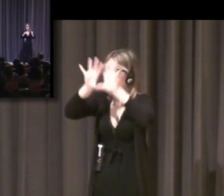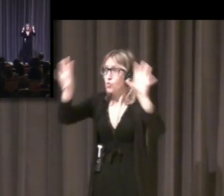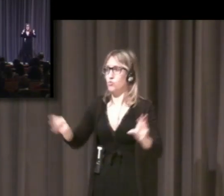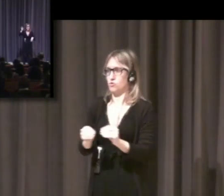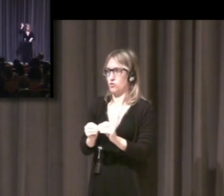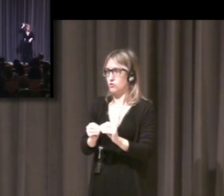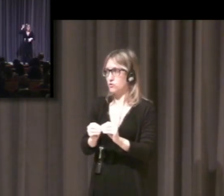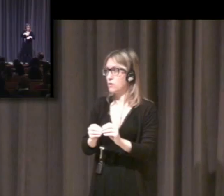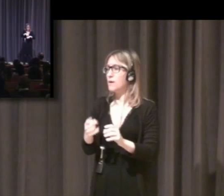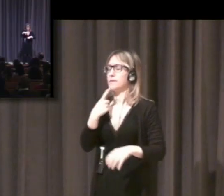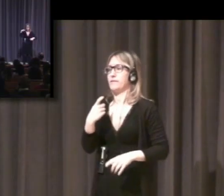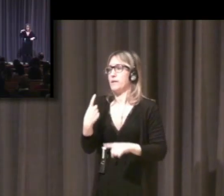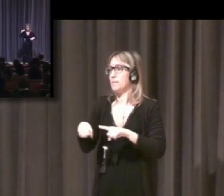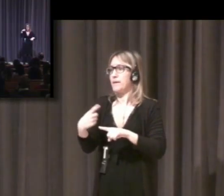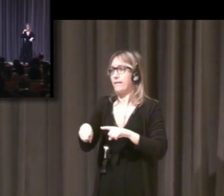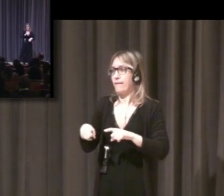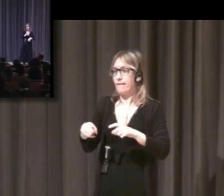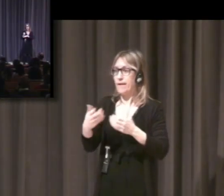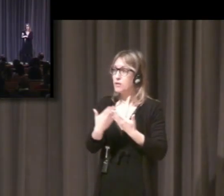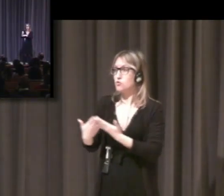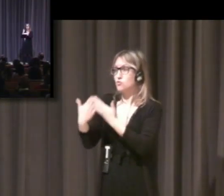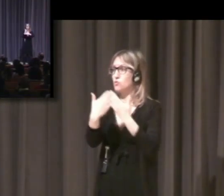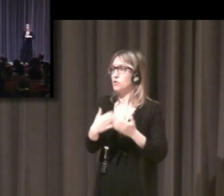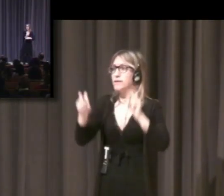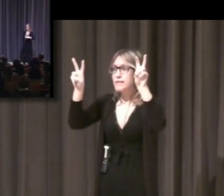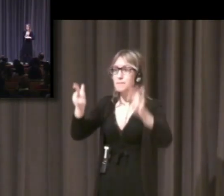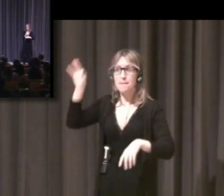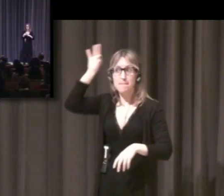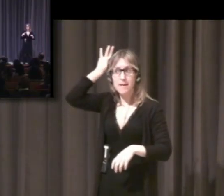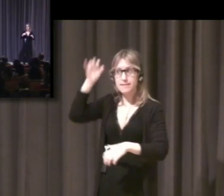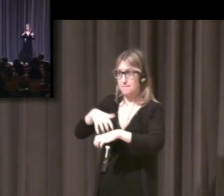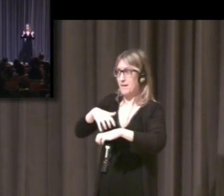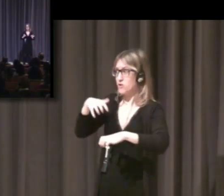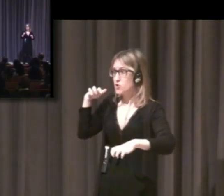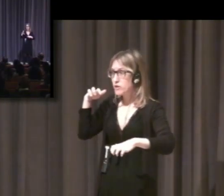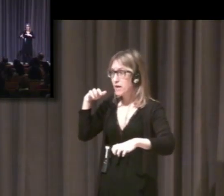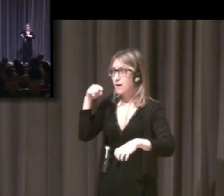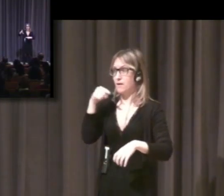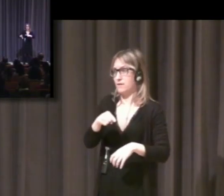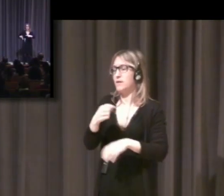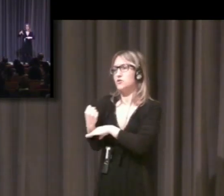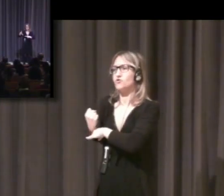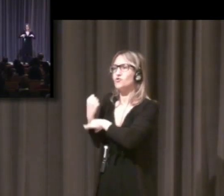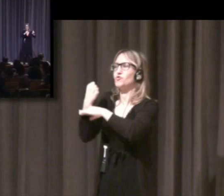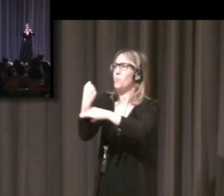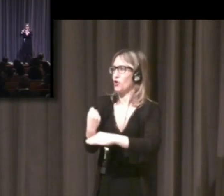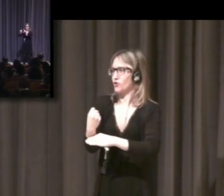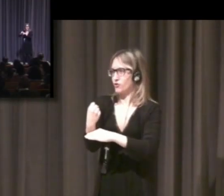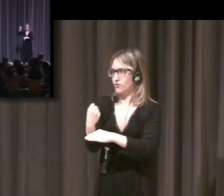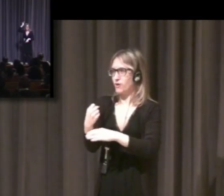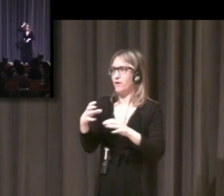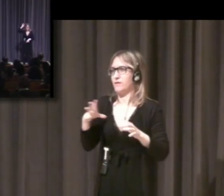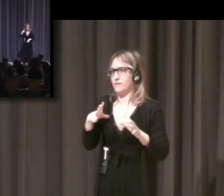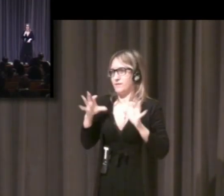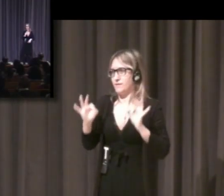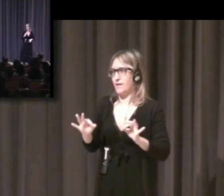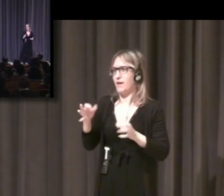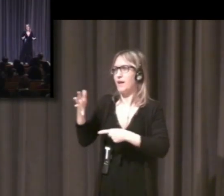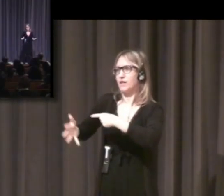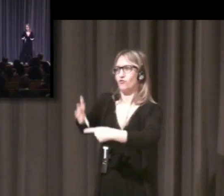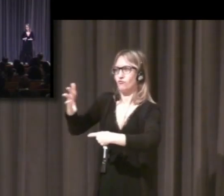by the cochlear implant manufacturers. They are not